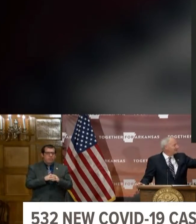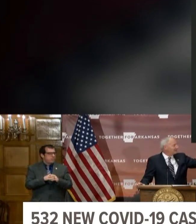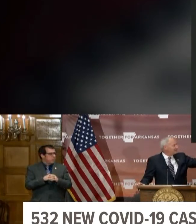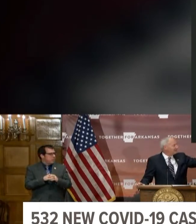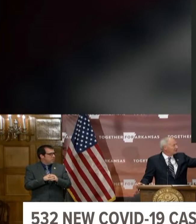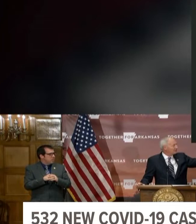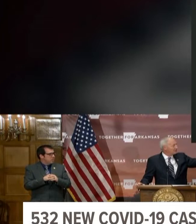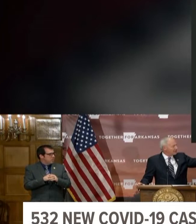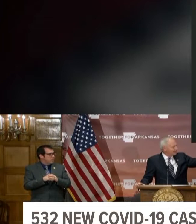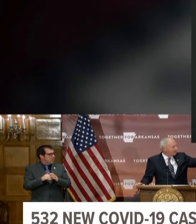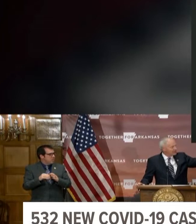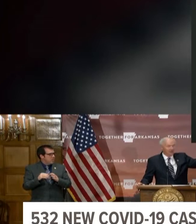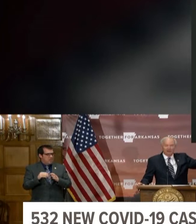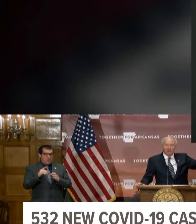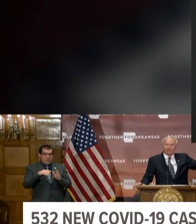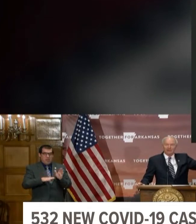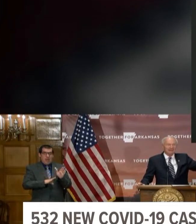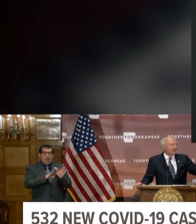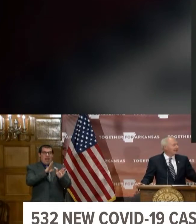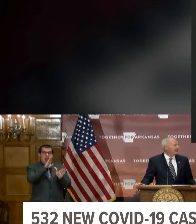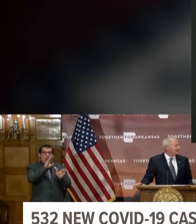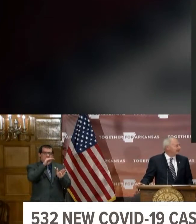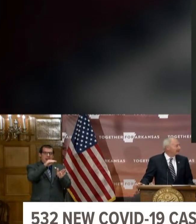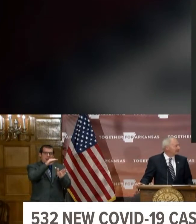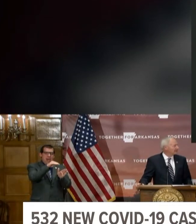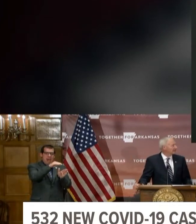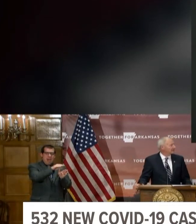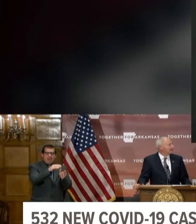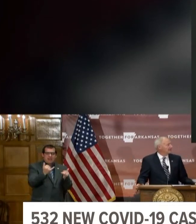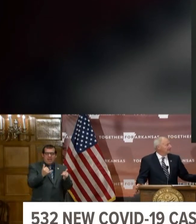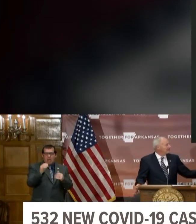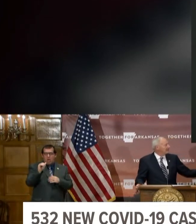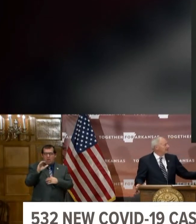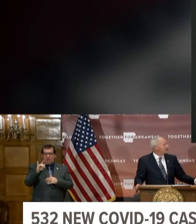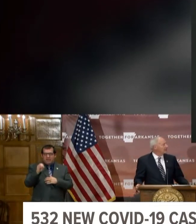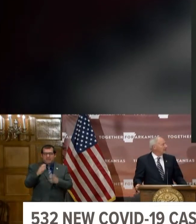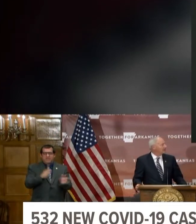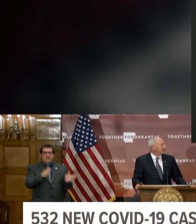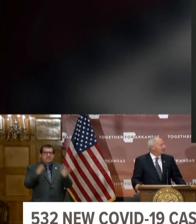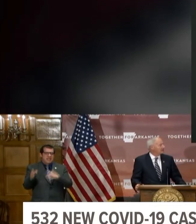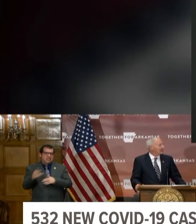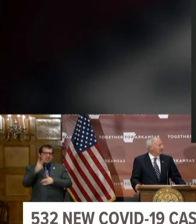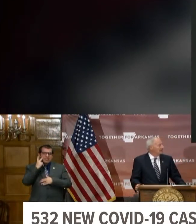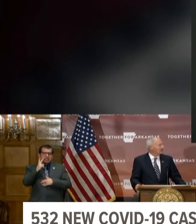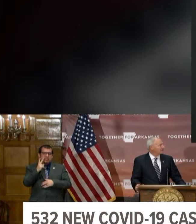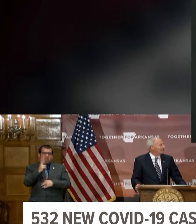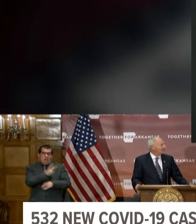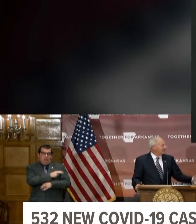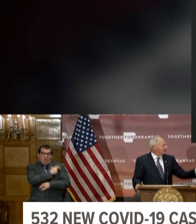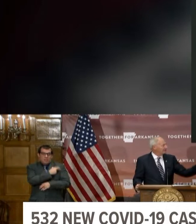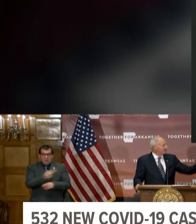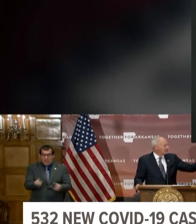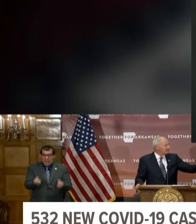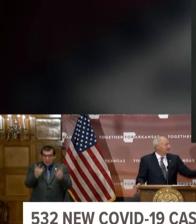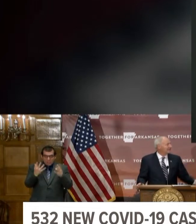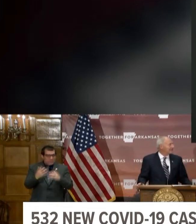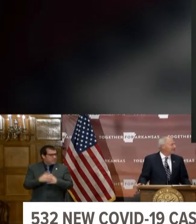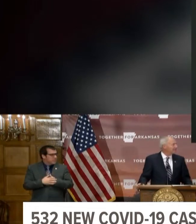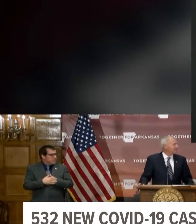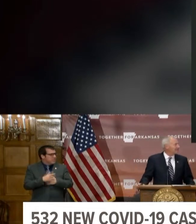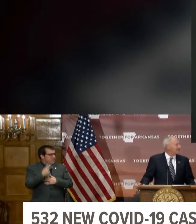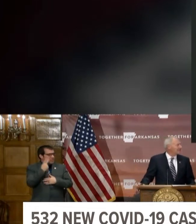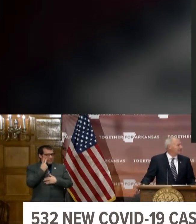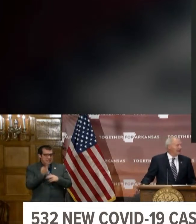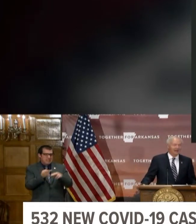right up to close to the top. We started going back down in active cases. The next one is a hospitalized. As you can see, it's